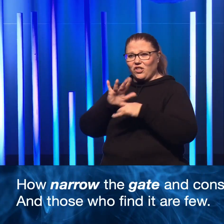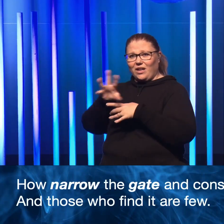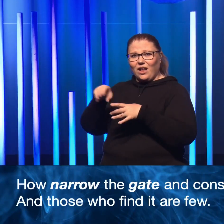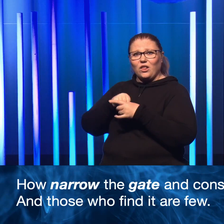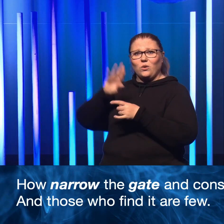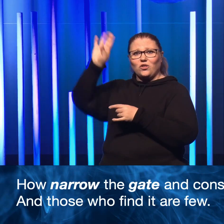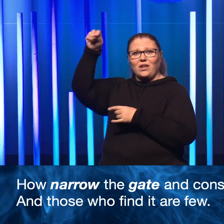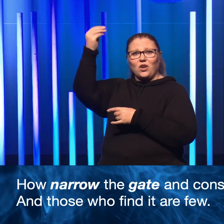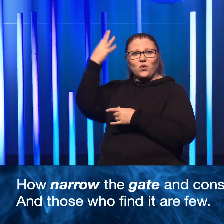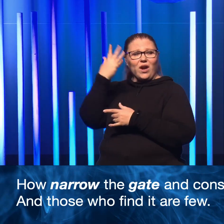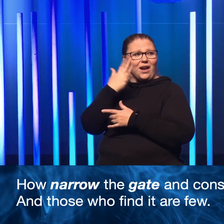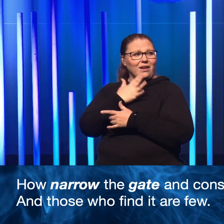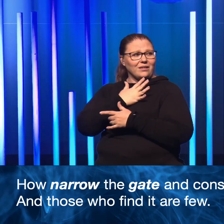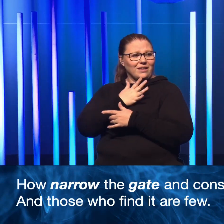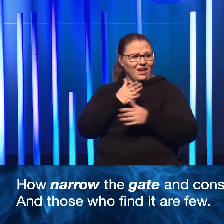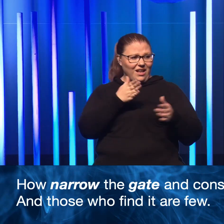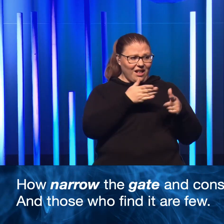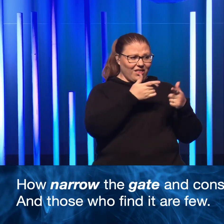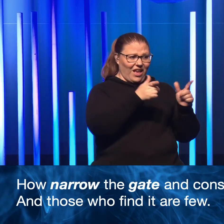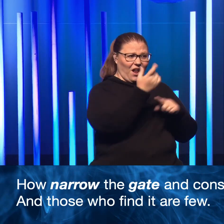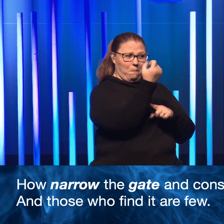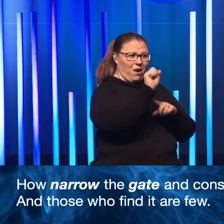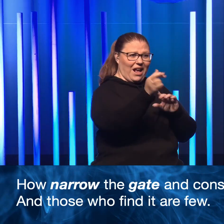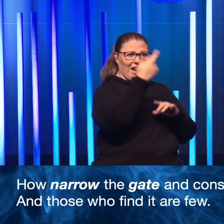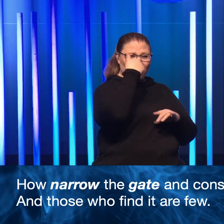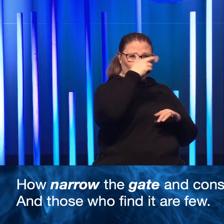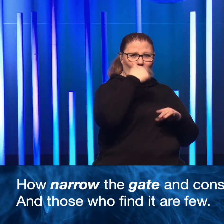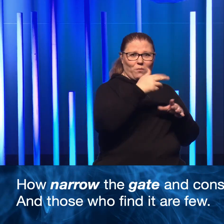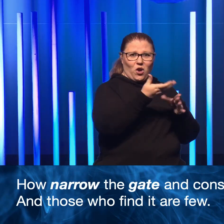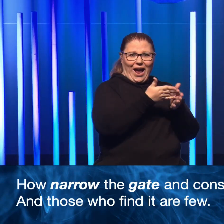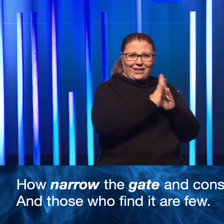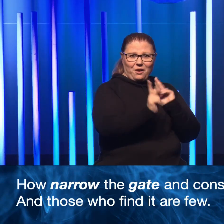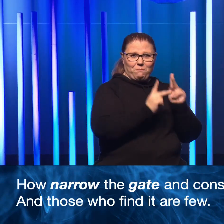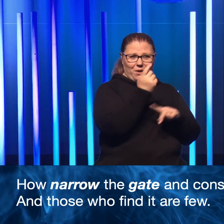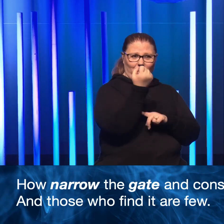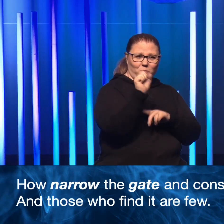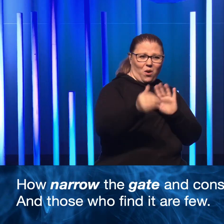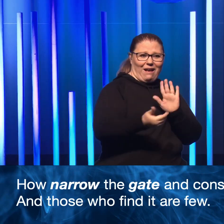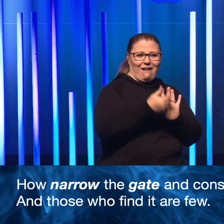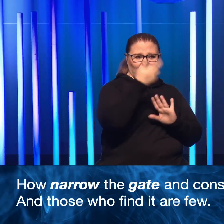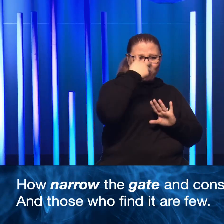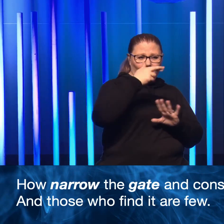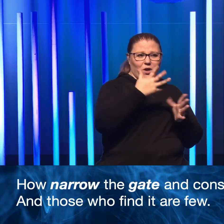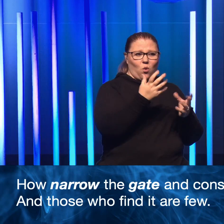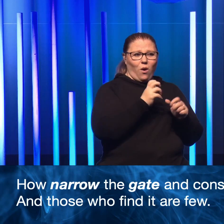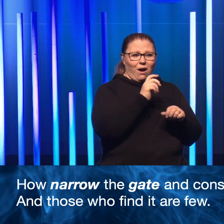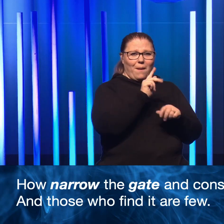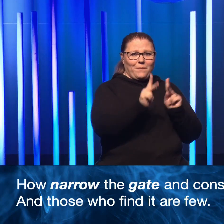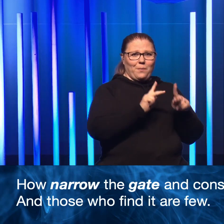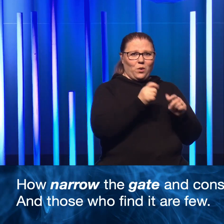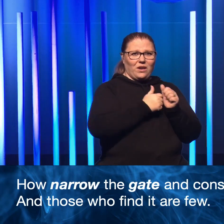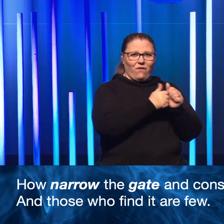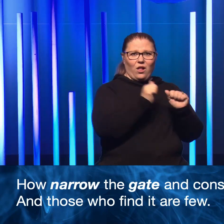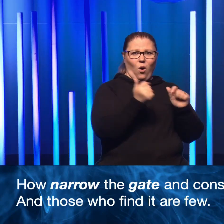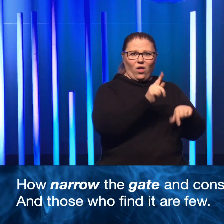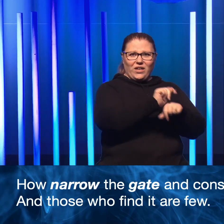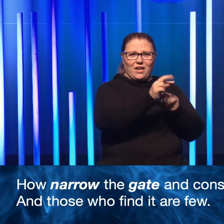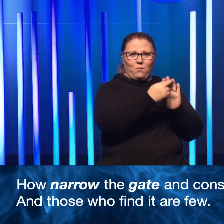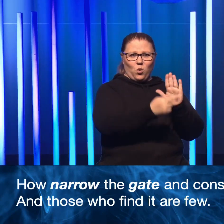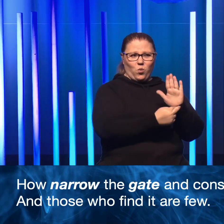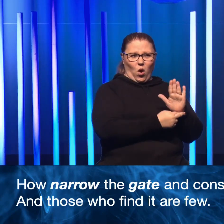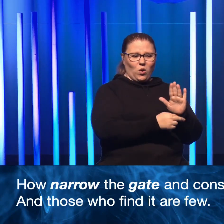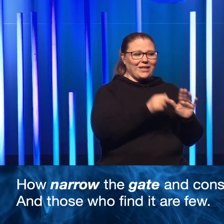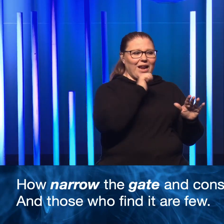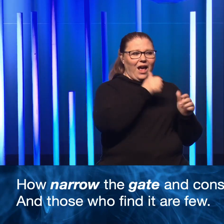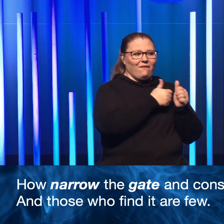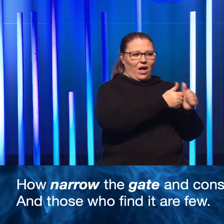Because this path is leading to revolt against Rome. You're asking people to revolt against Rome. You want people to follow all the temple rules at the expense of Rome. It's going to